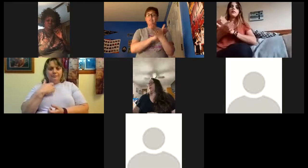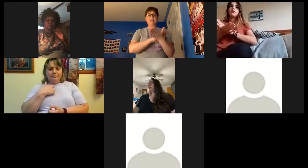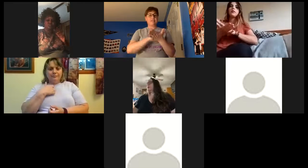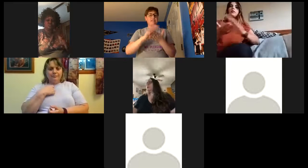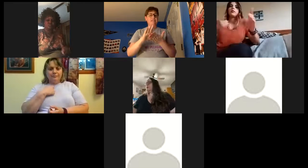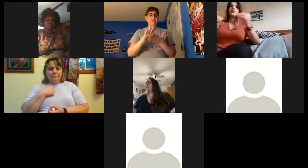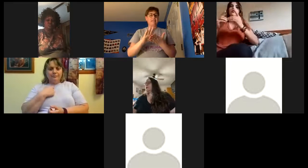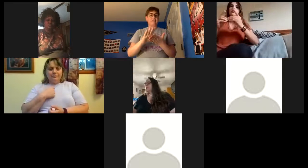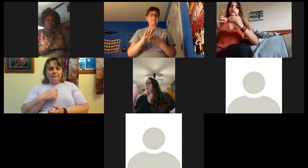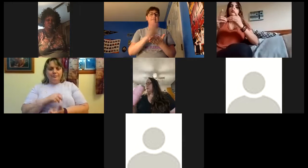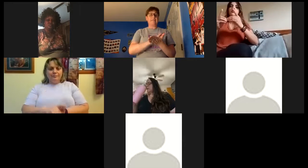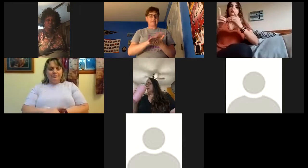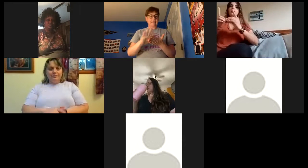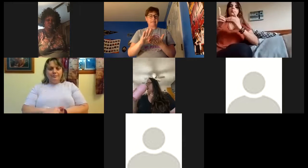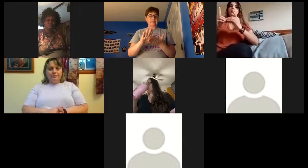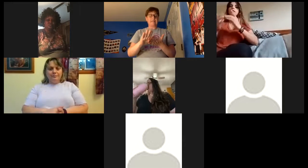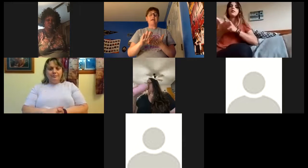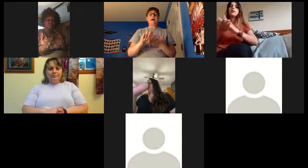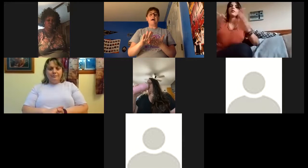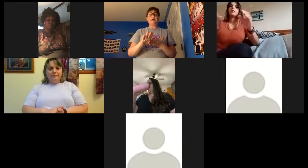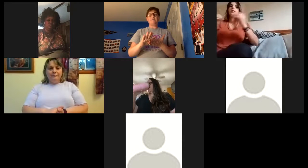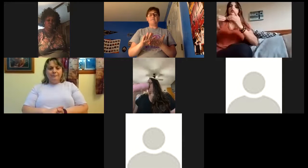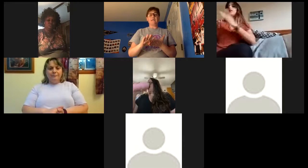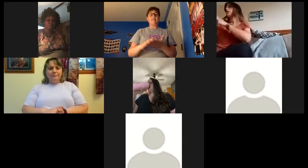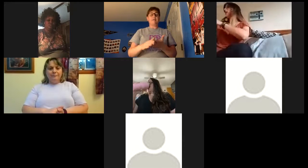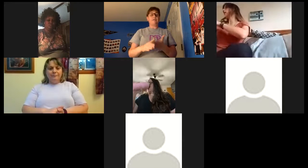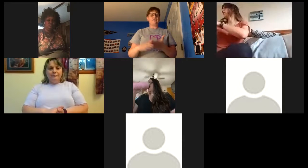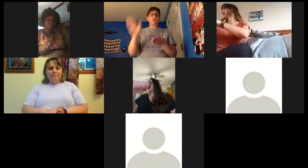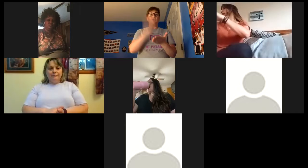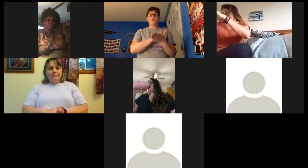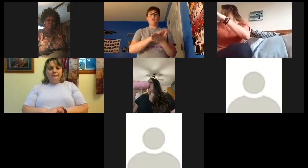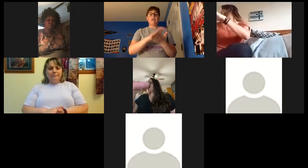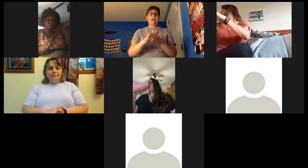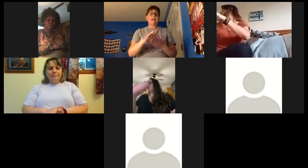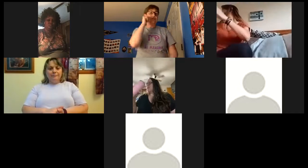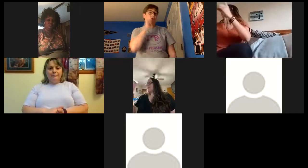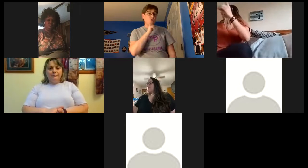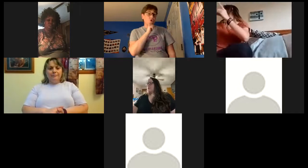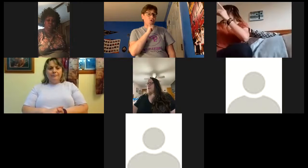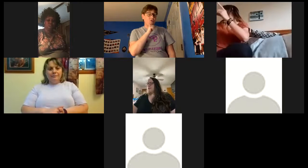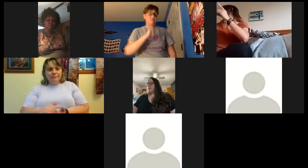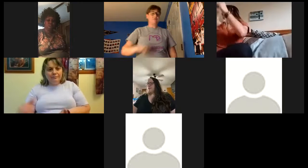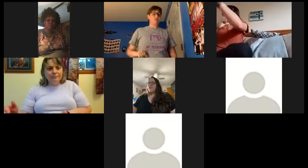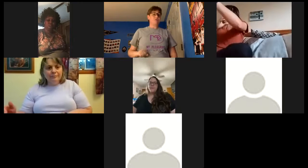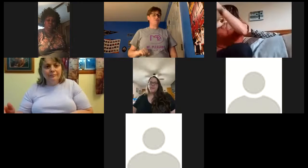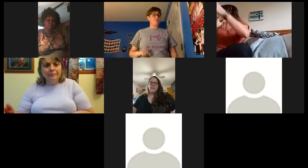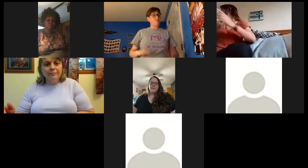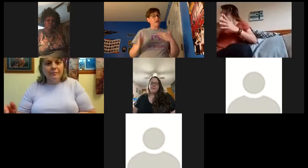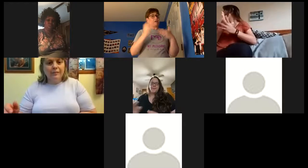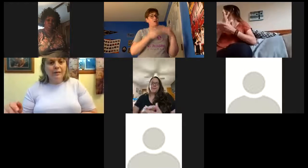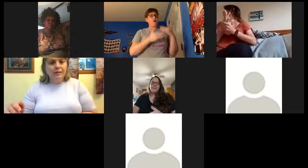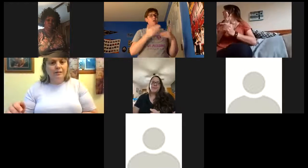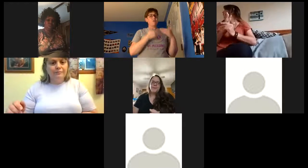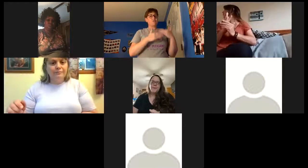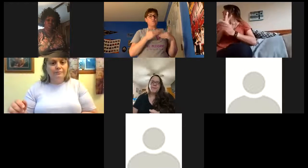I just need to clean. I need to clean it. And then, you're a nice girl. So you've